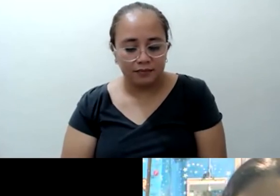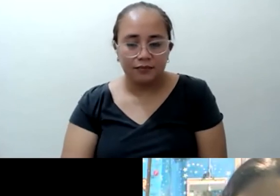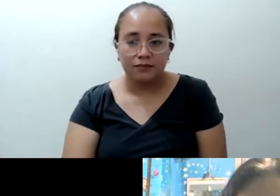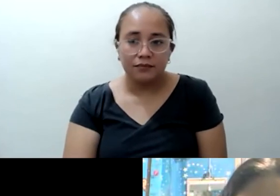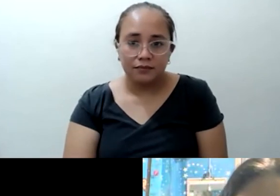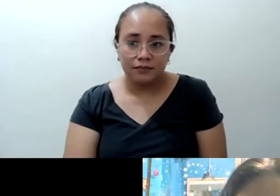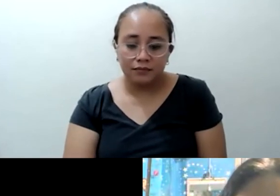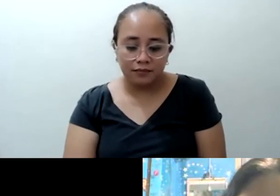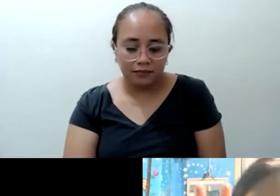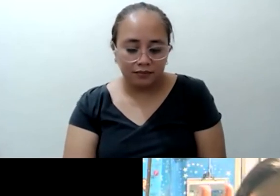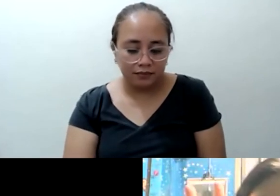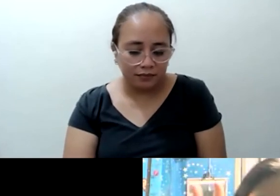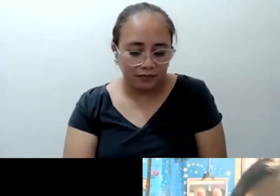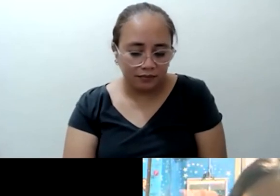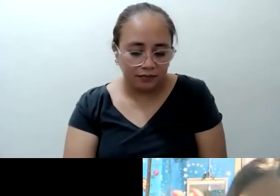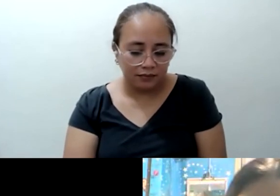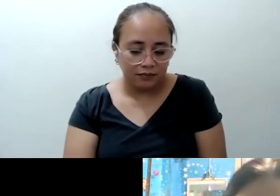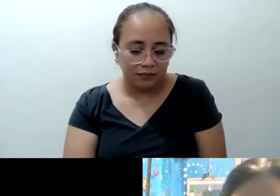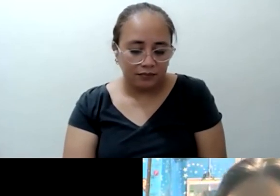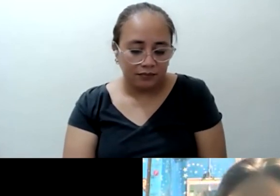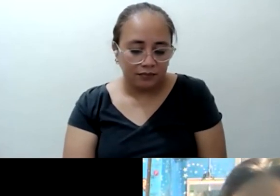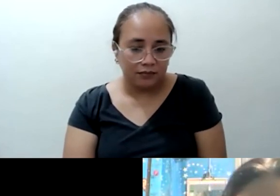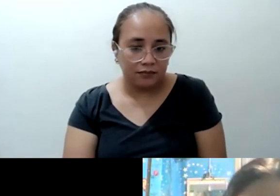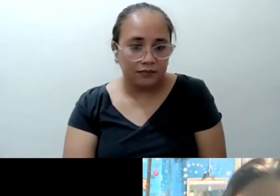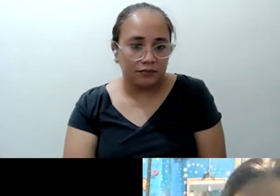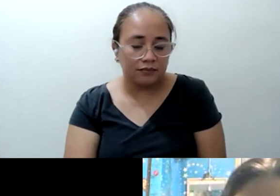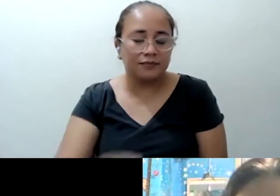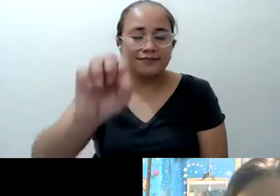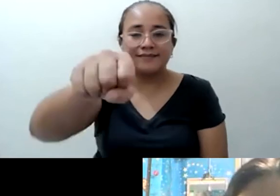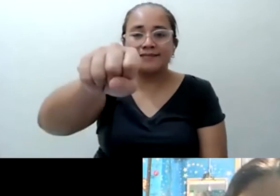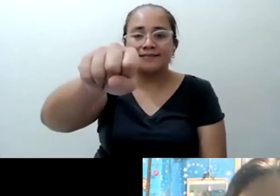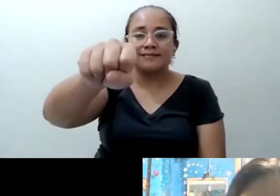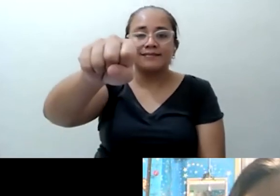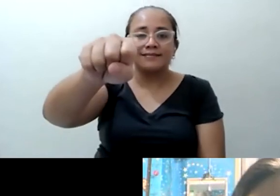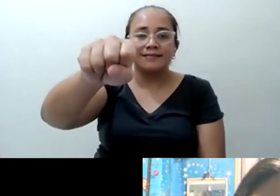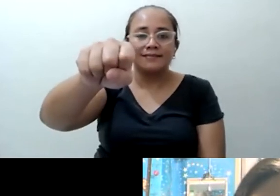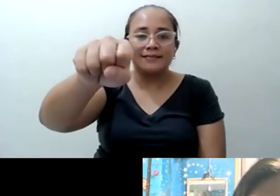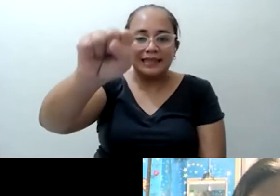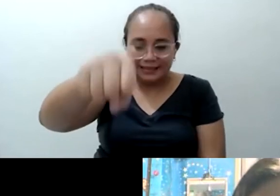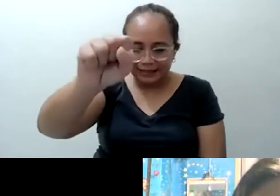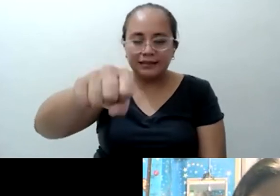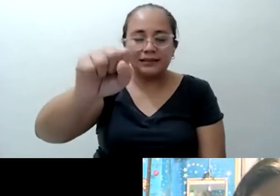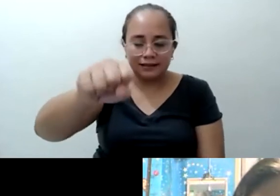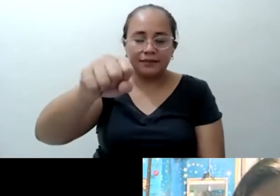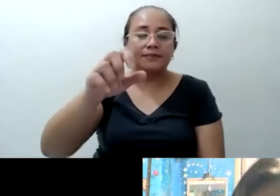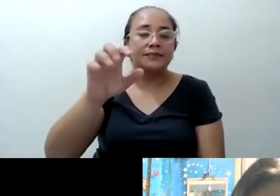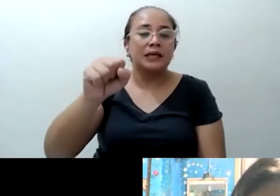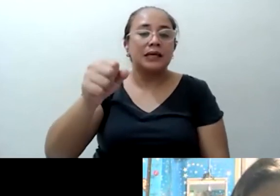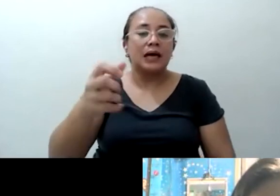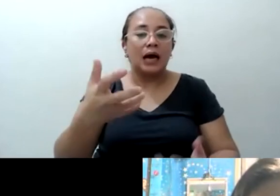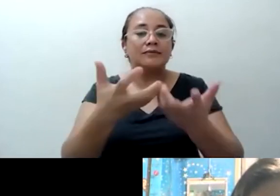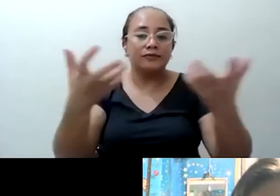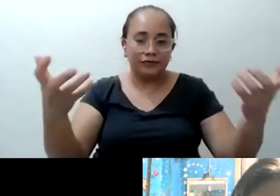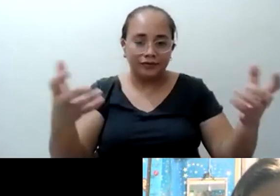separate category, or Yes, there's you 4 can or put 5 it of in. them? Yes, you can put those in a separate